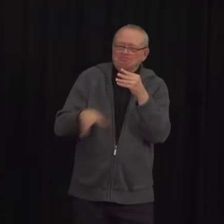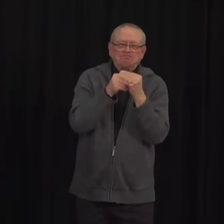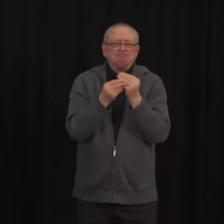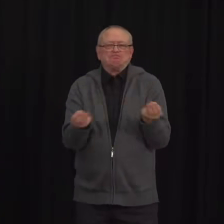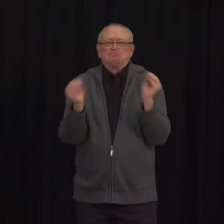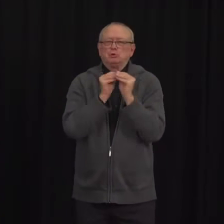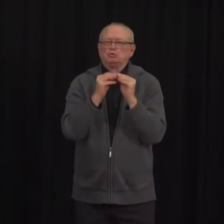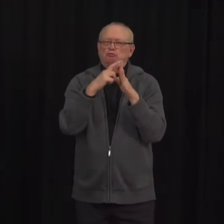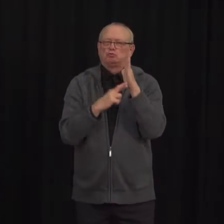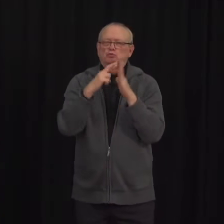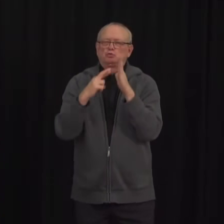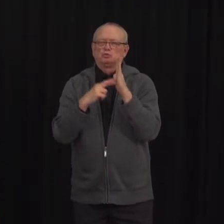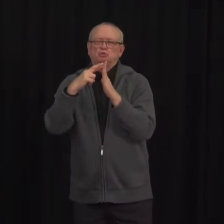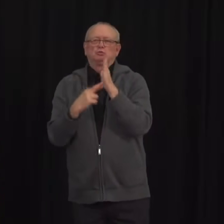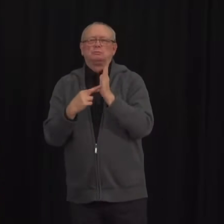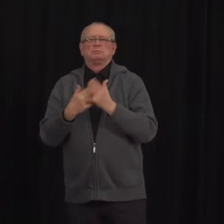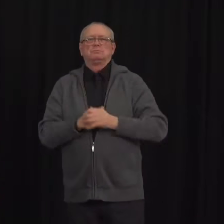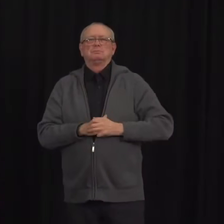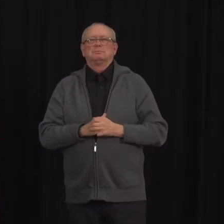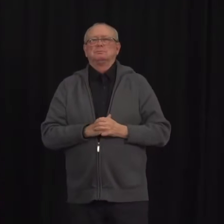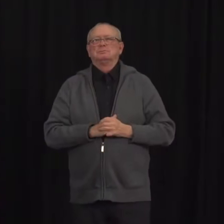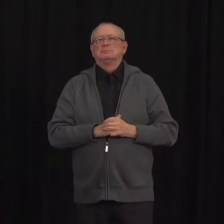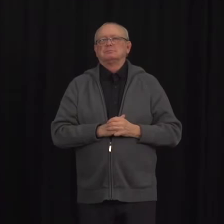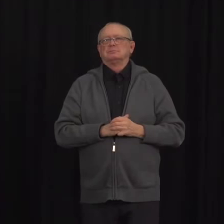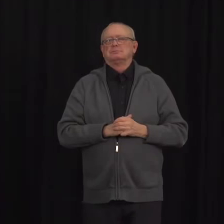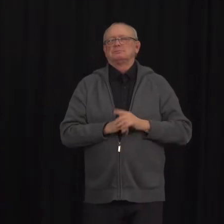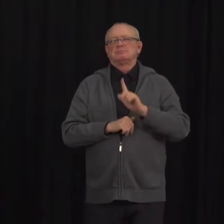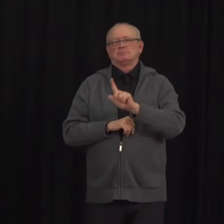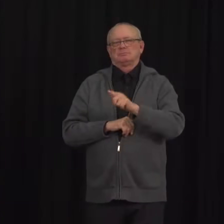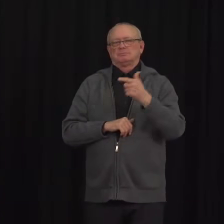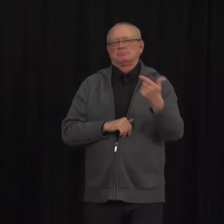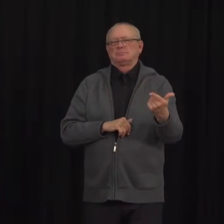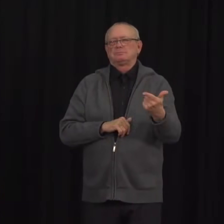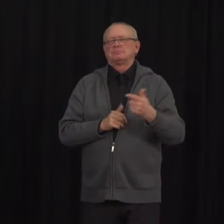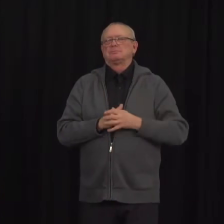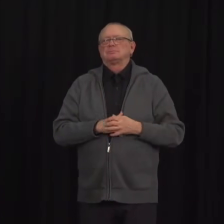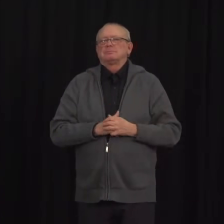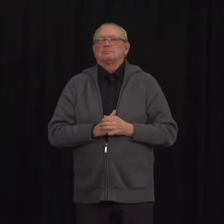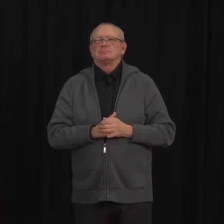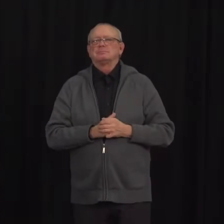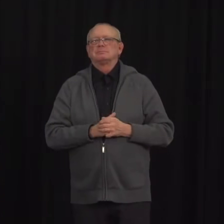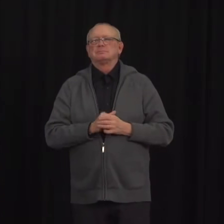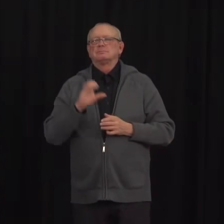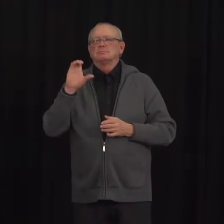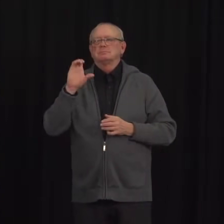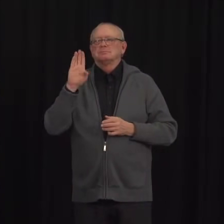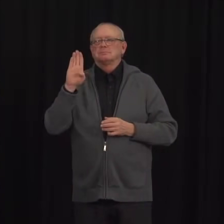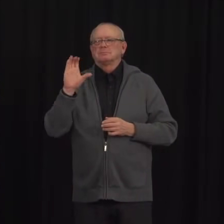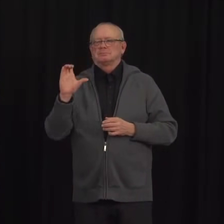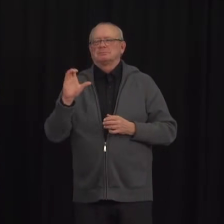Operator, could you put through the next question, please? Thank you. Rafi Butchakanian, CBC.